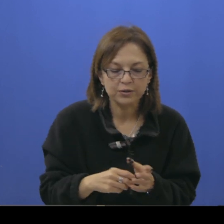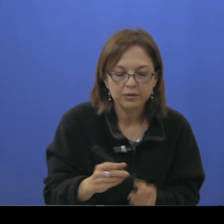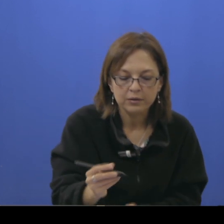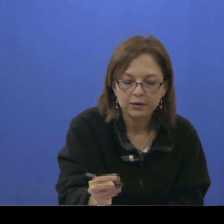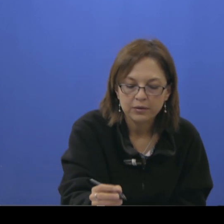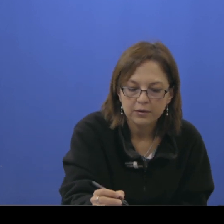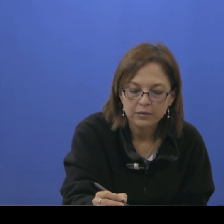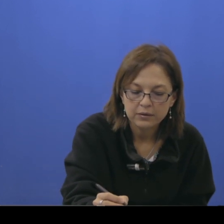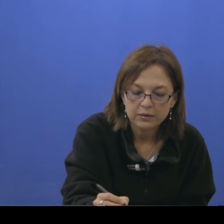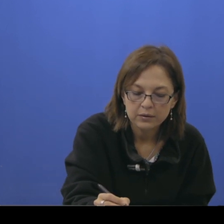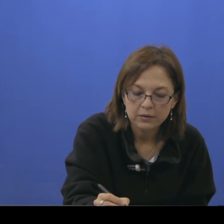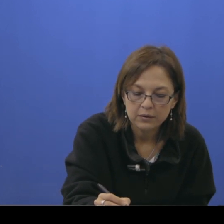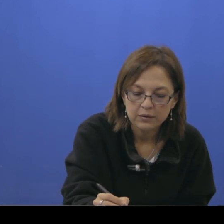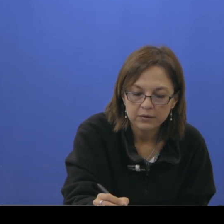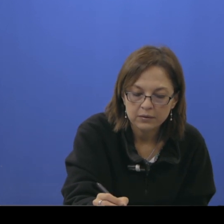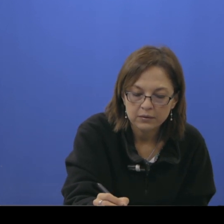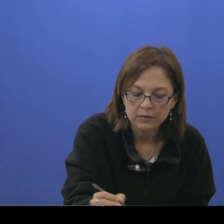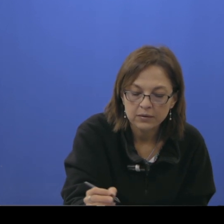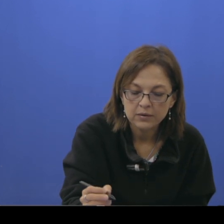function.